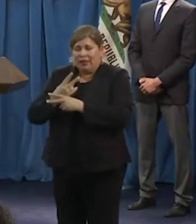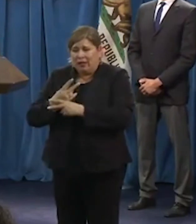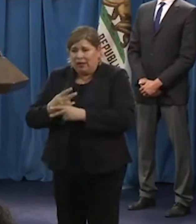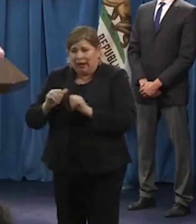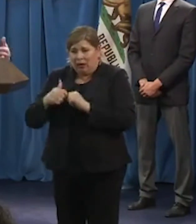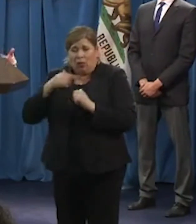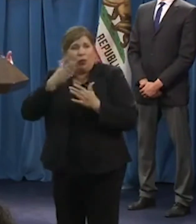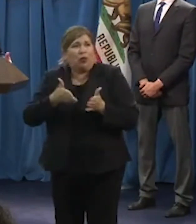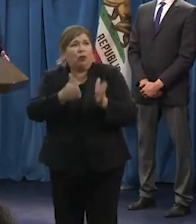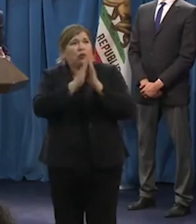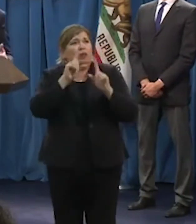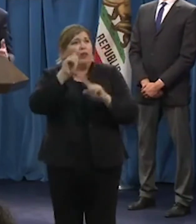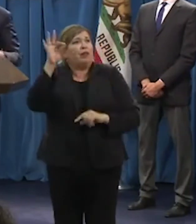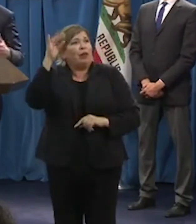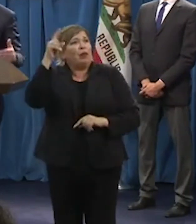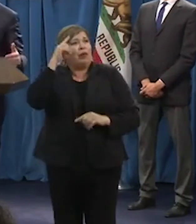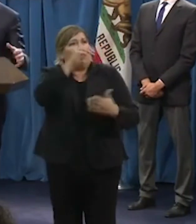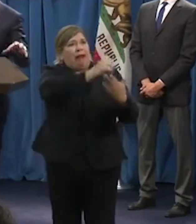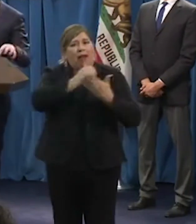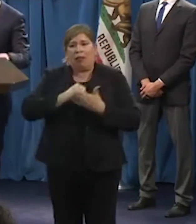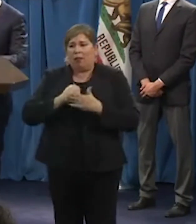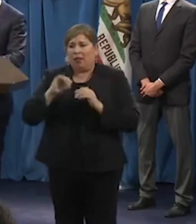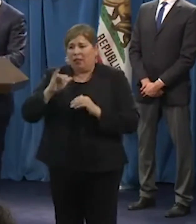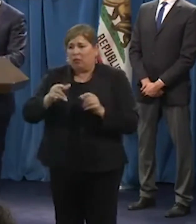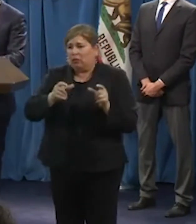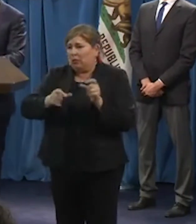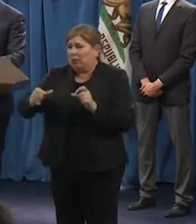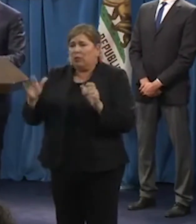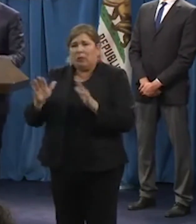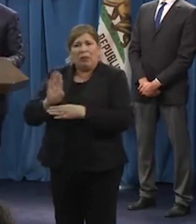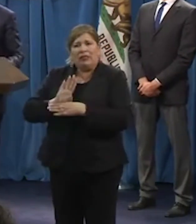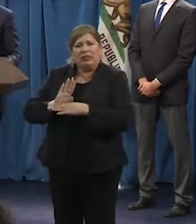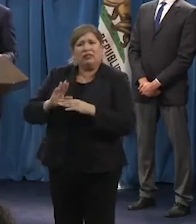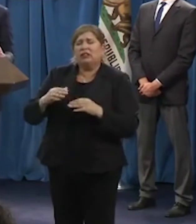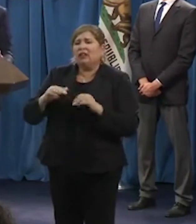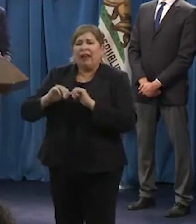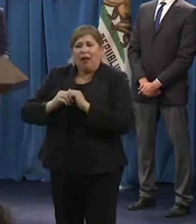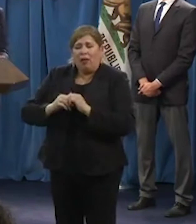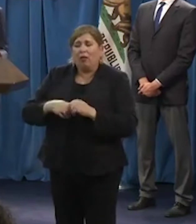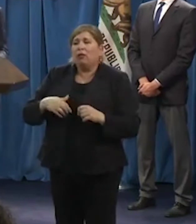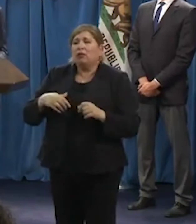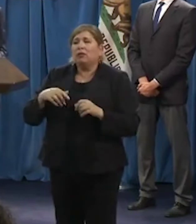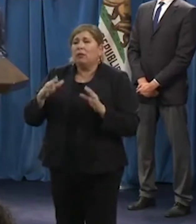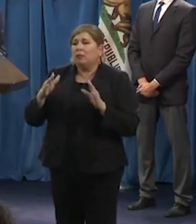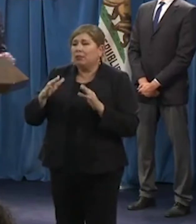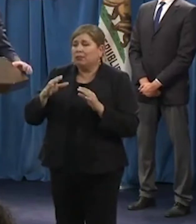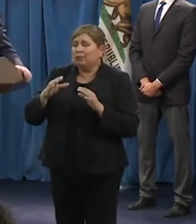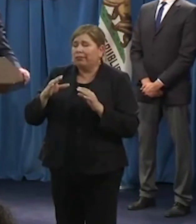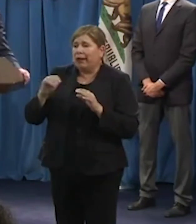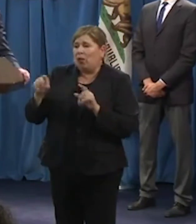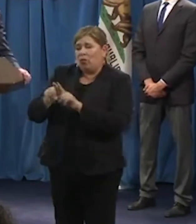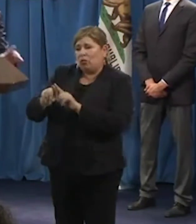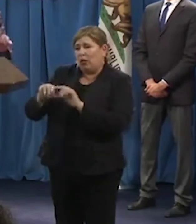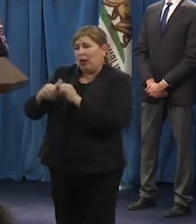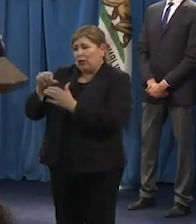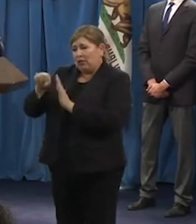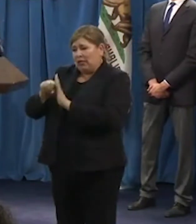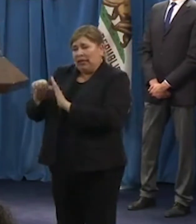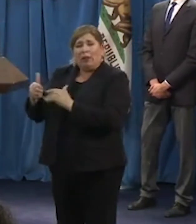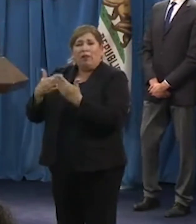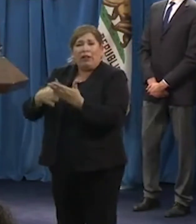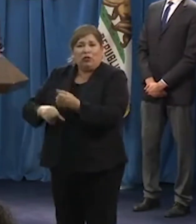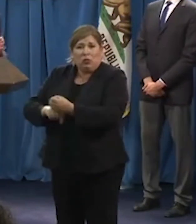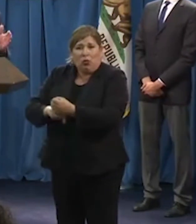government, and is working with Keely Bosser and our finance team to the extent the state can provide appropriate support.